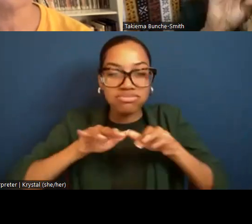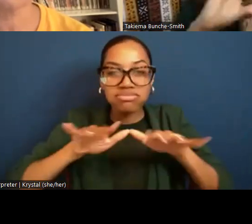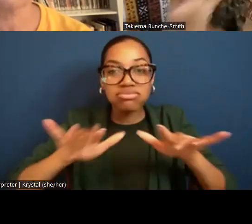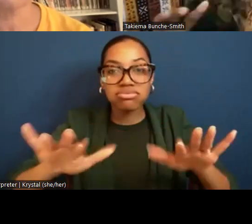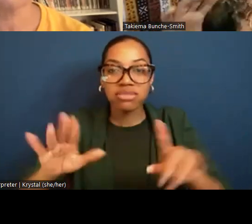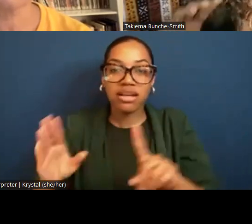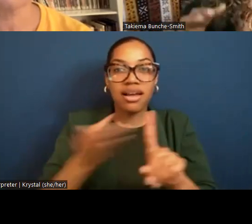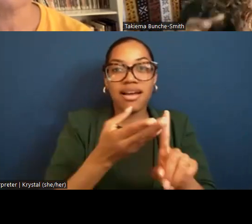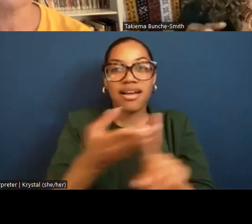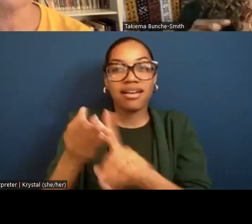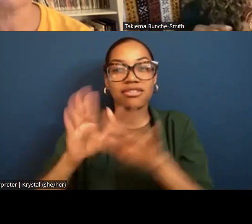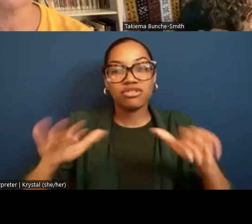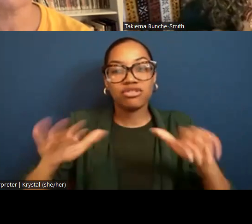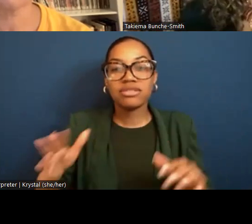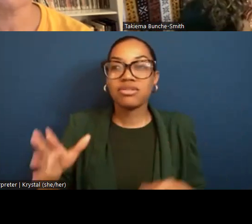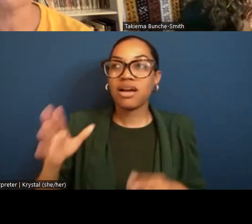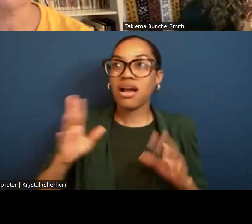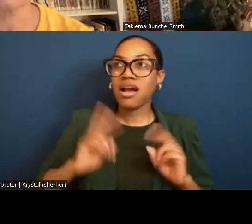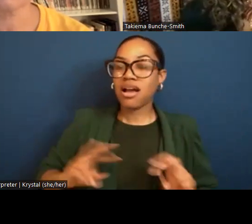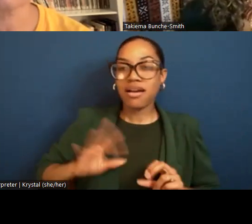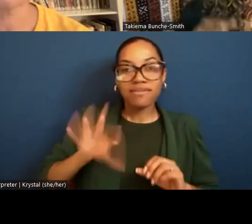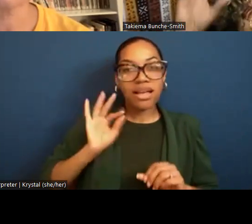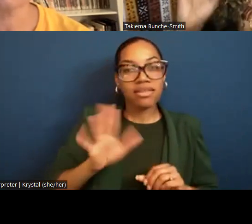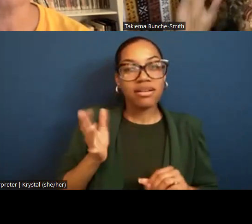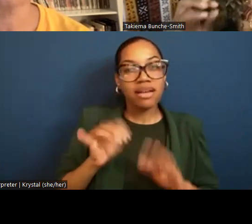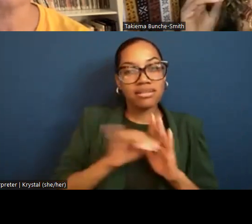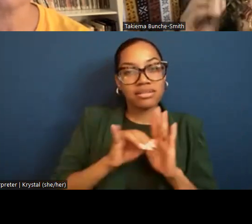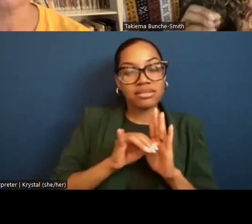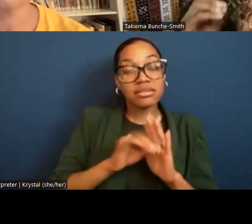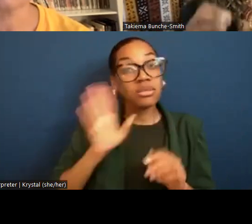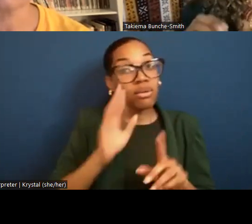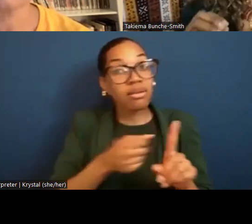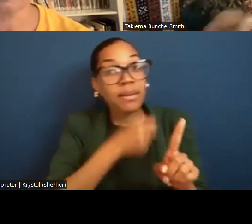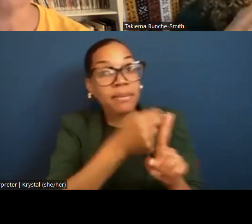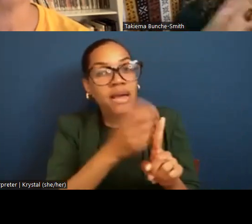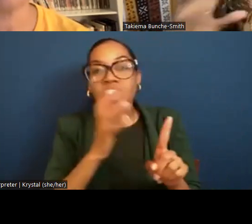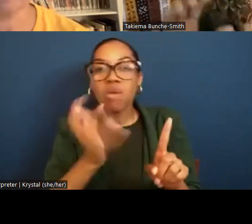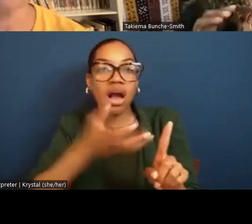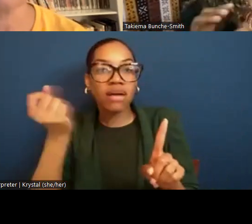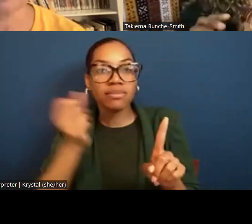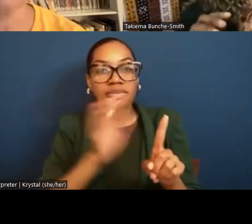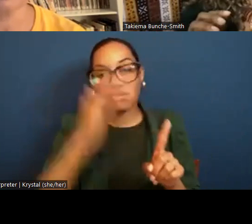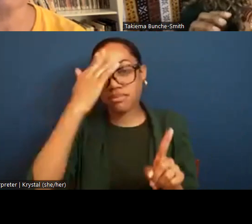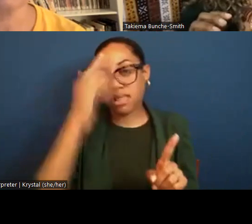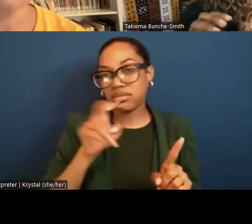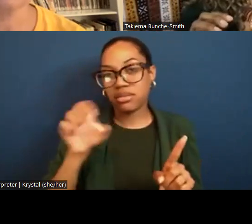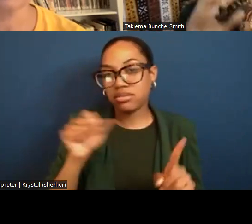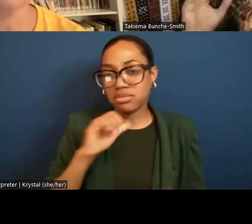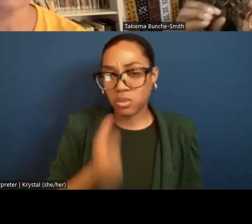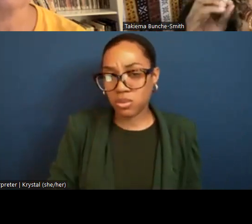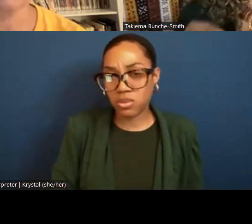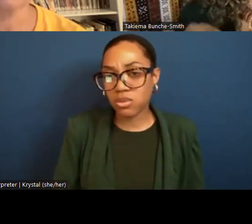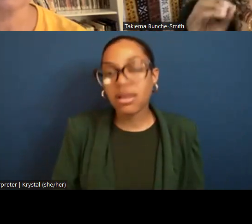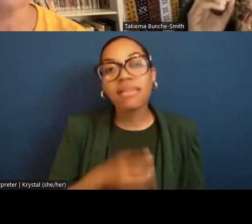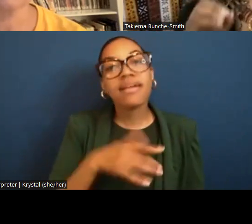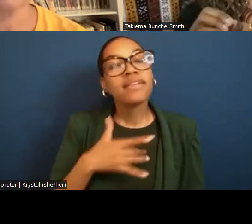impact, but it's not going to take away the anti-Blackness, right? It is so deeply entrenched that even in those environments, we